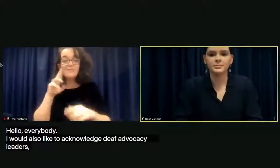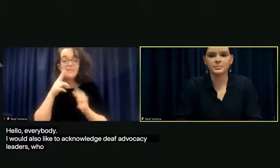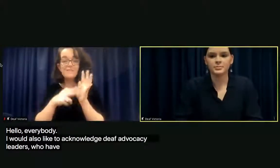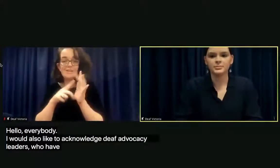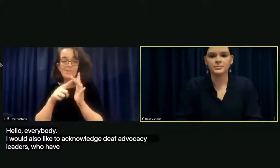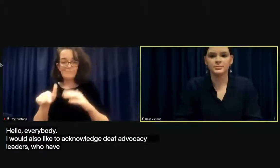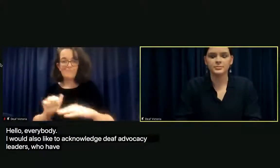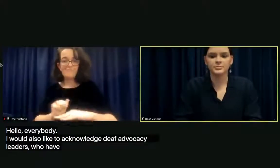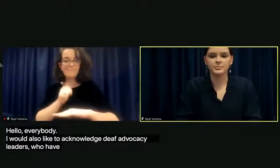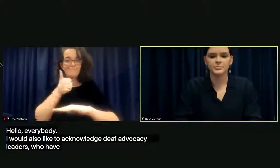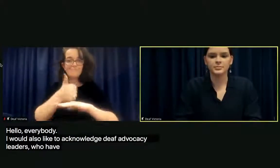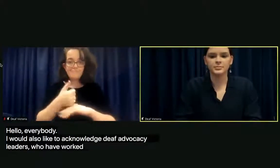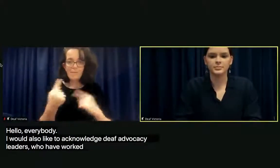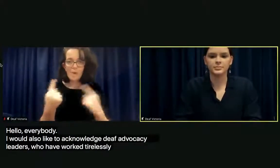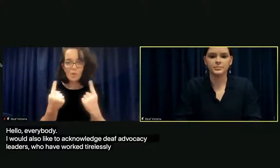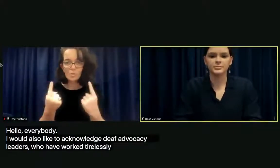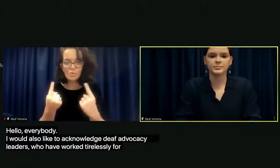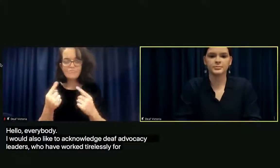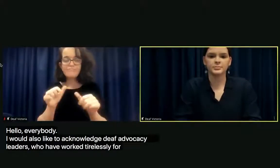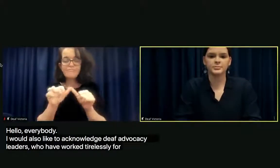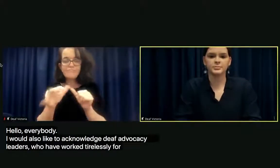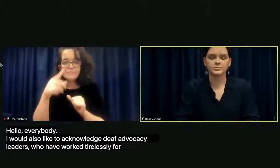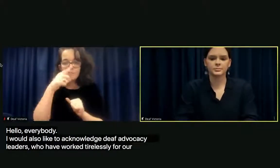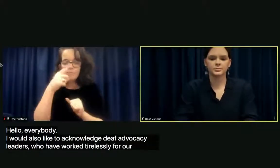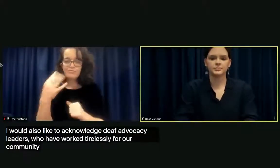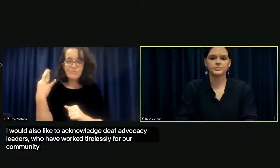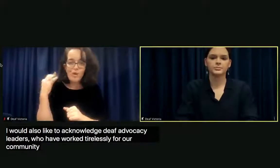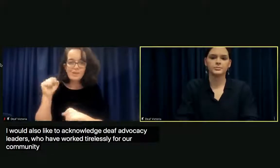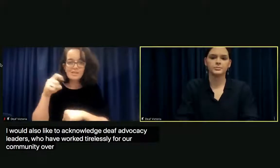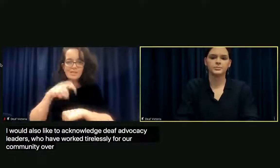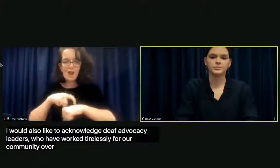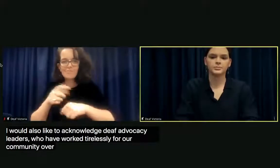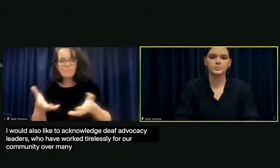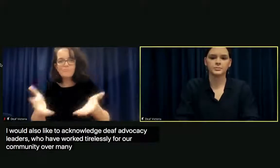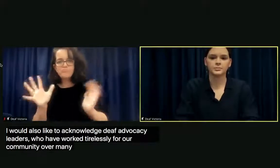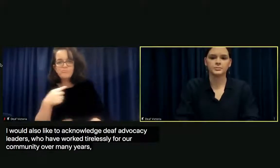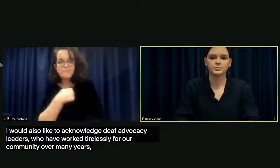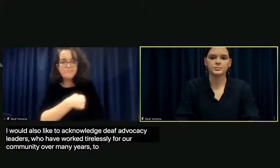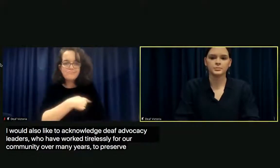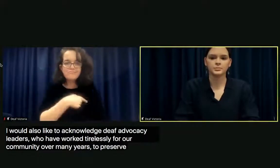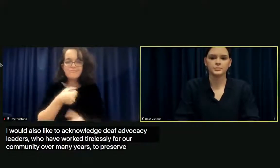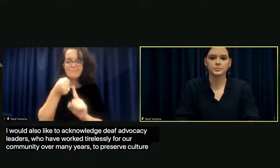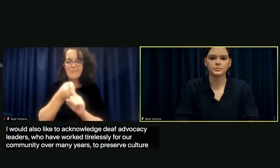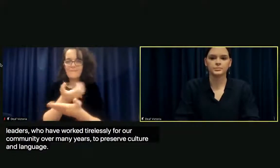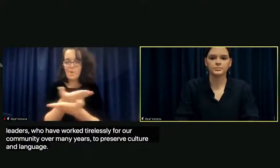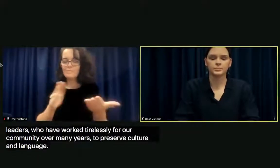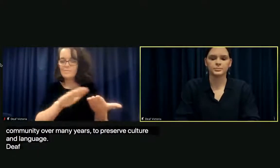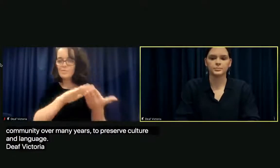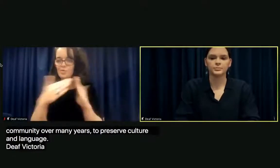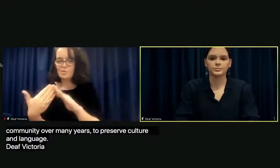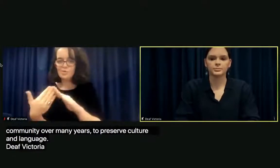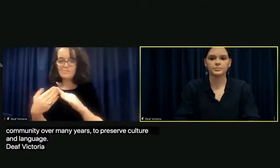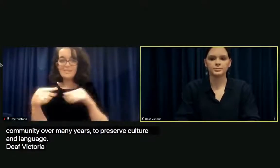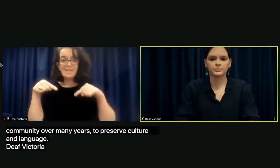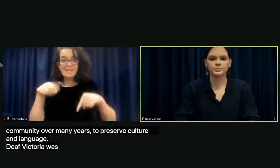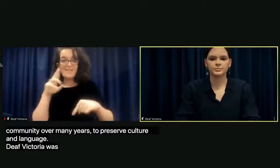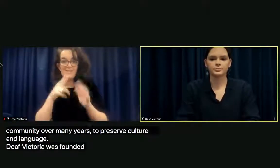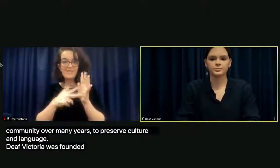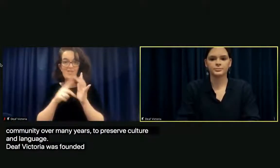our culture and language. Deaf Victoria was founded by volunteers who used their time to advocate for the betterment of